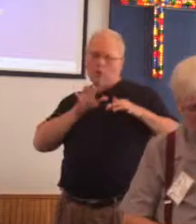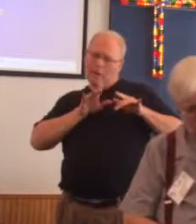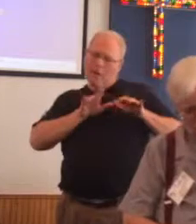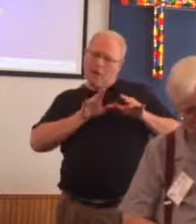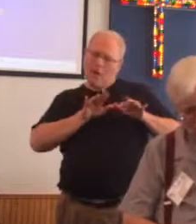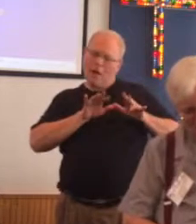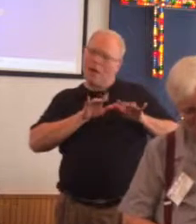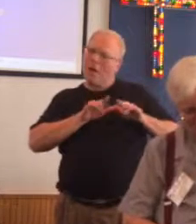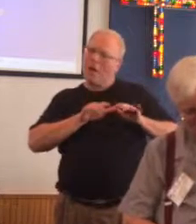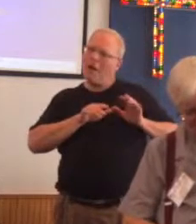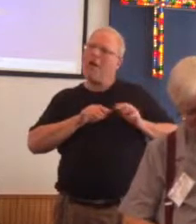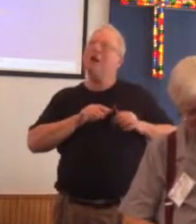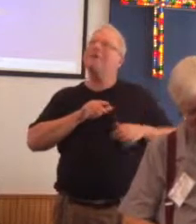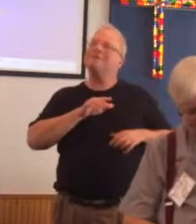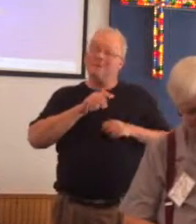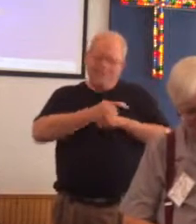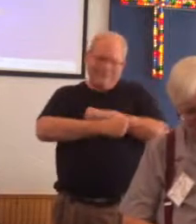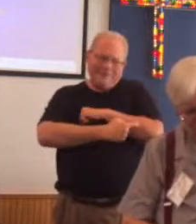She seduced him.